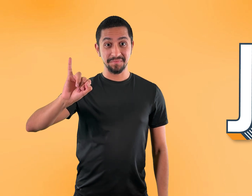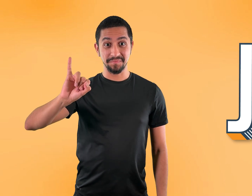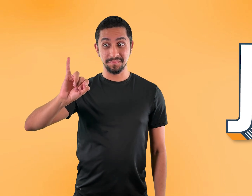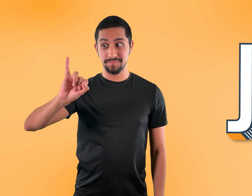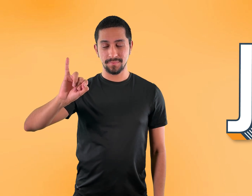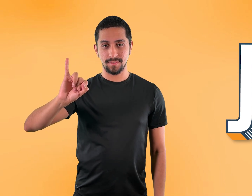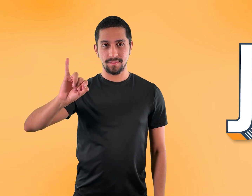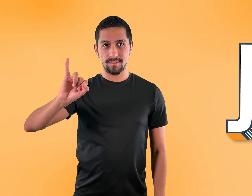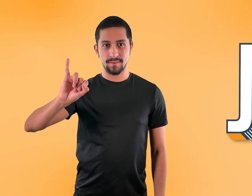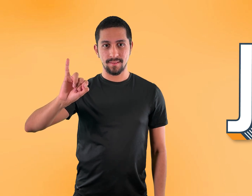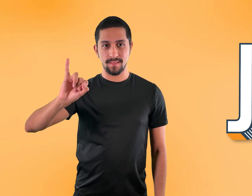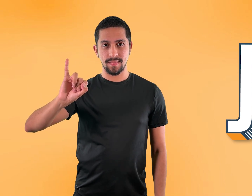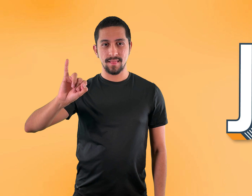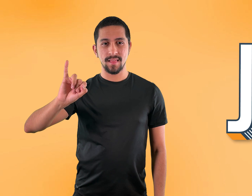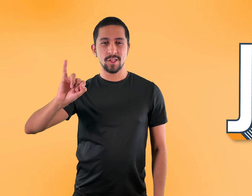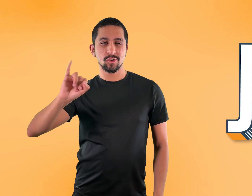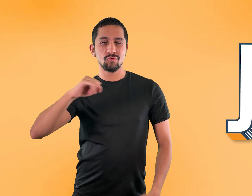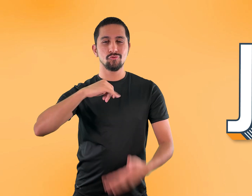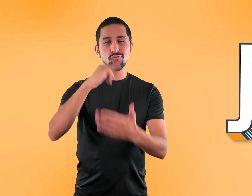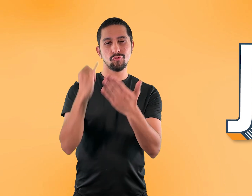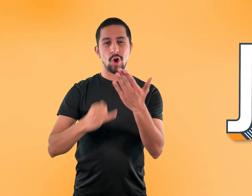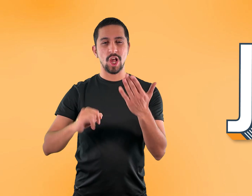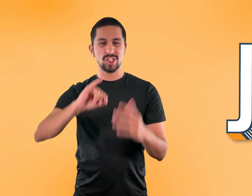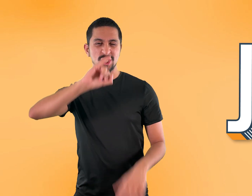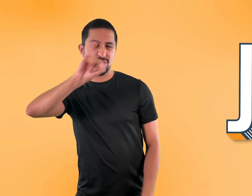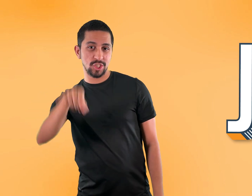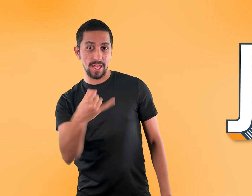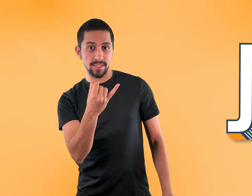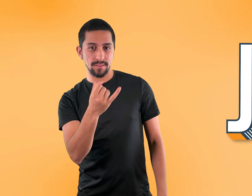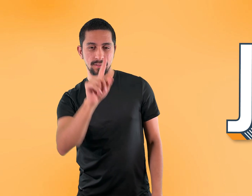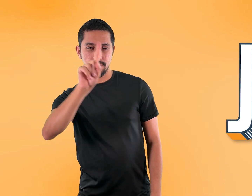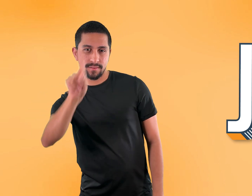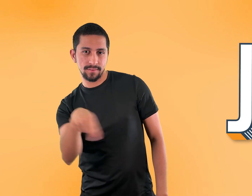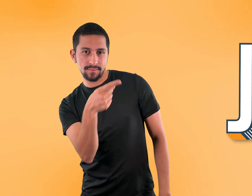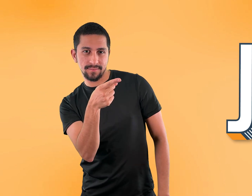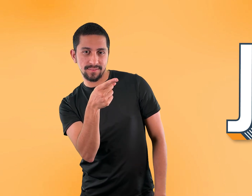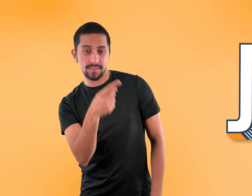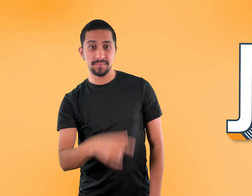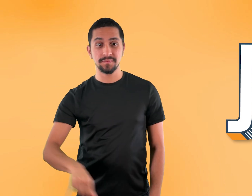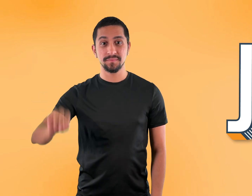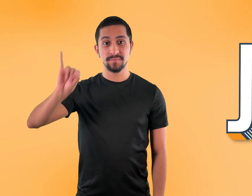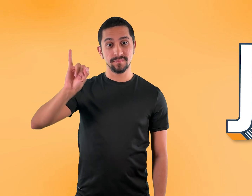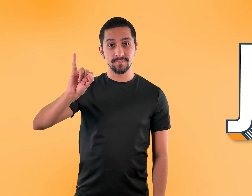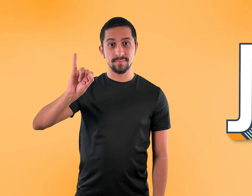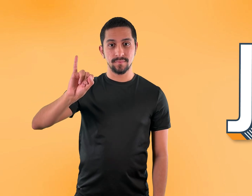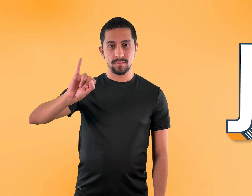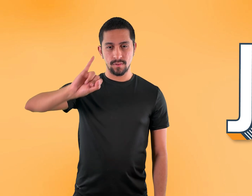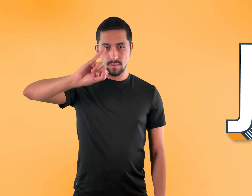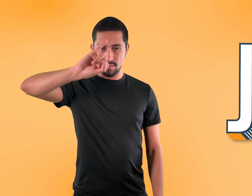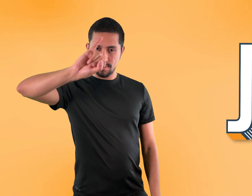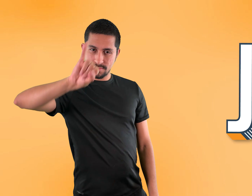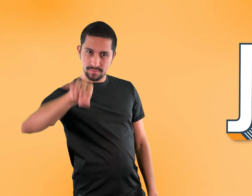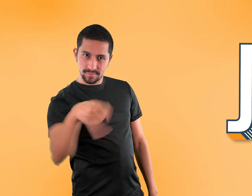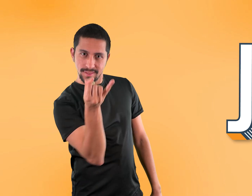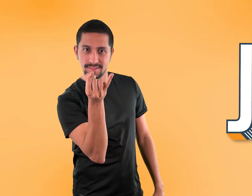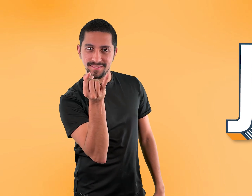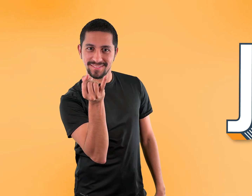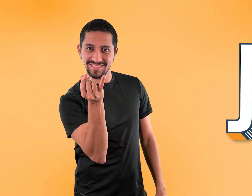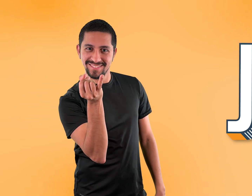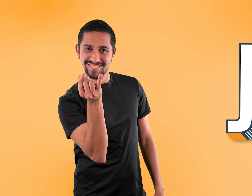with your little finger up. Then draw a J in the air. Your palm will start facing out and